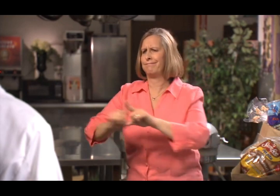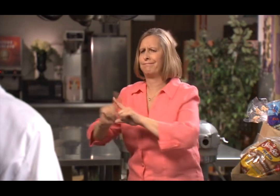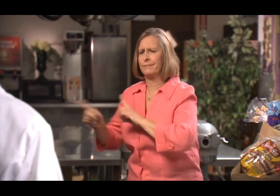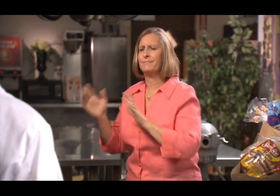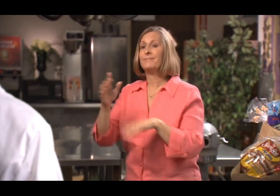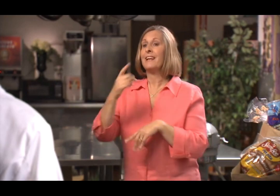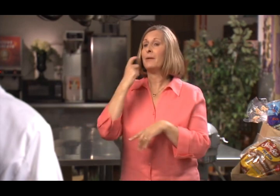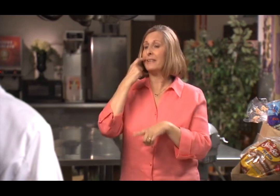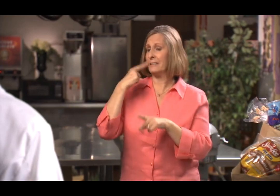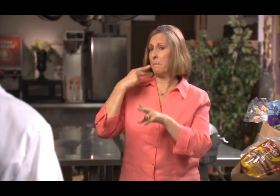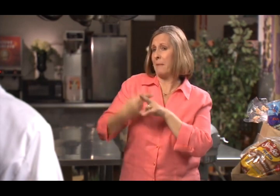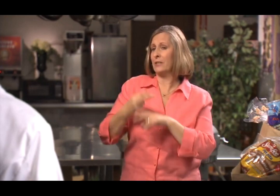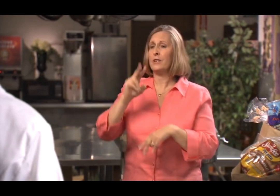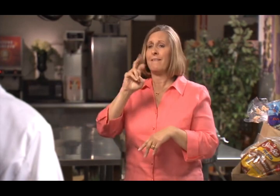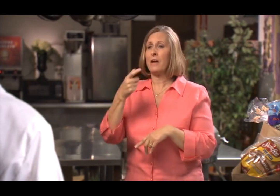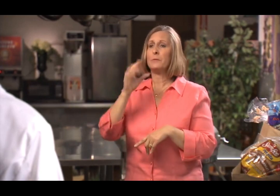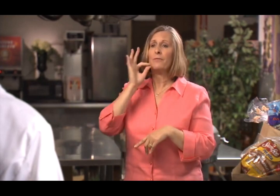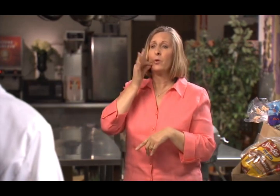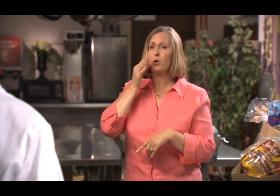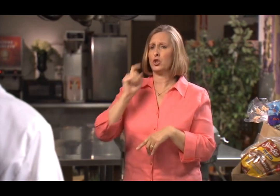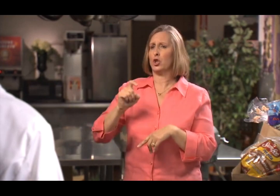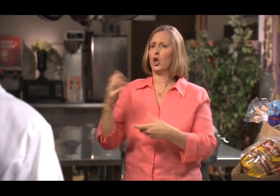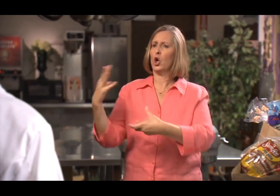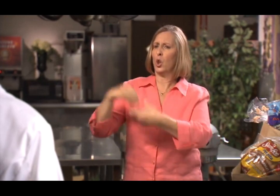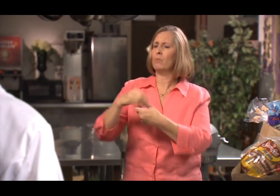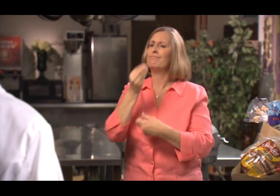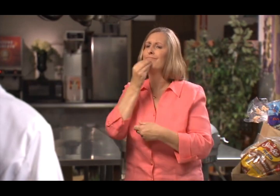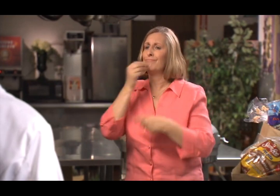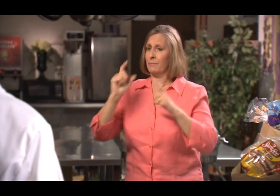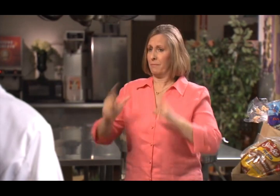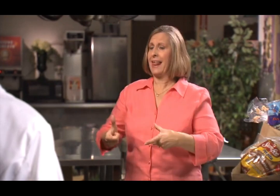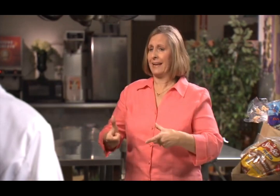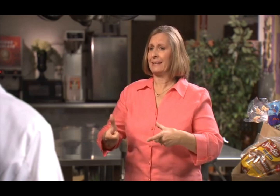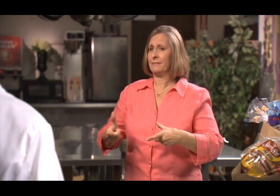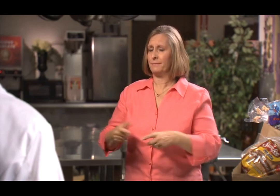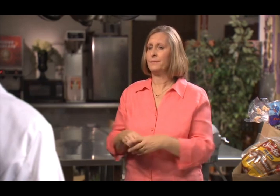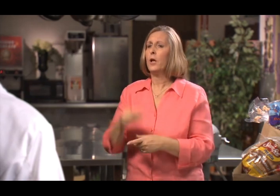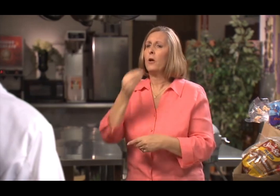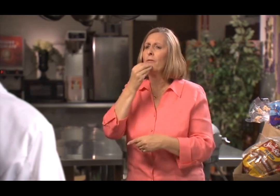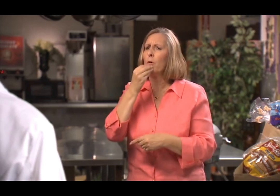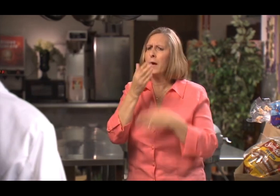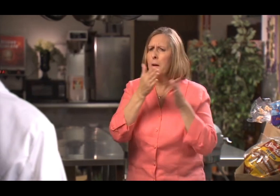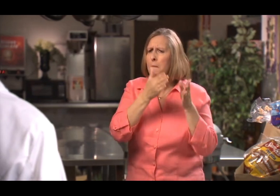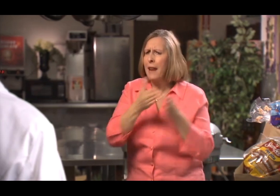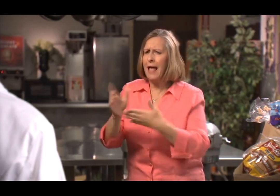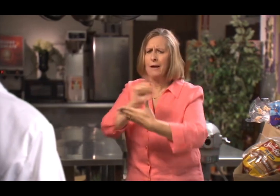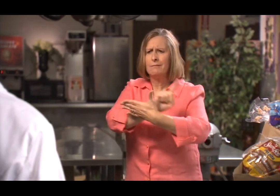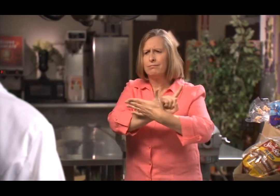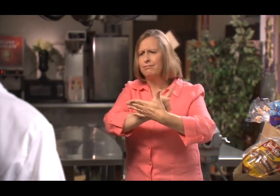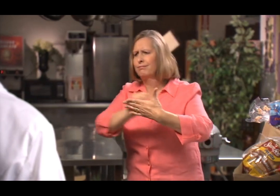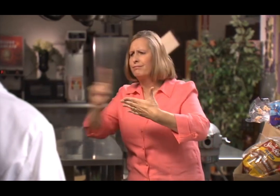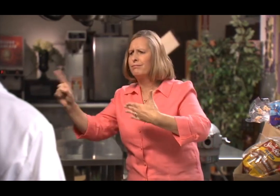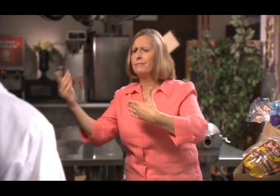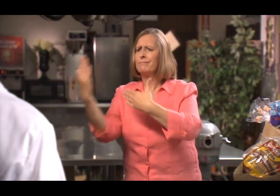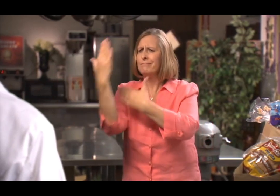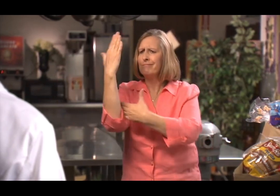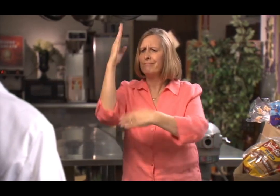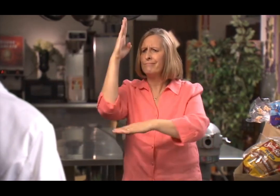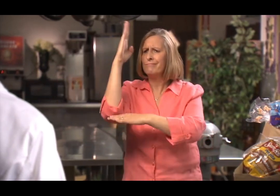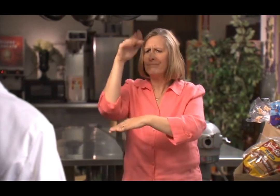colors. We recently mentioned that you should include fruits and vegetables in your meals. When planning your weekly meals,